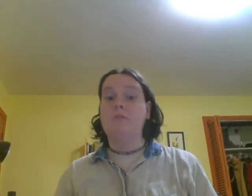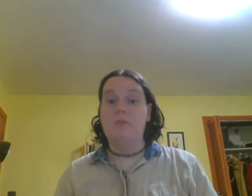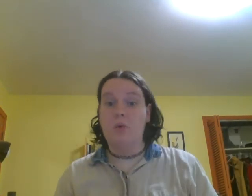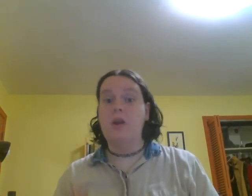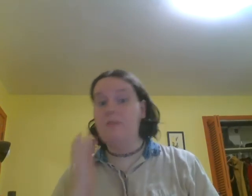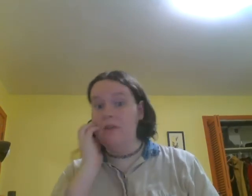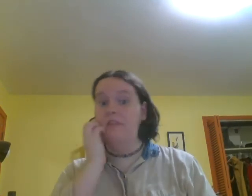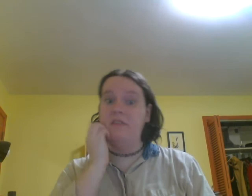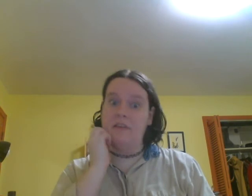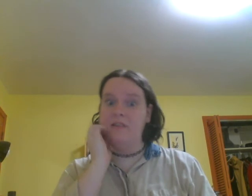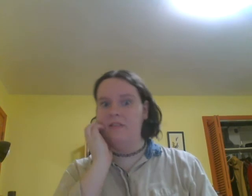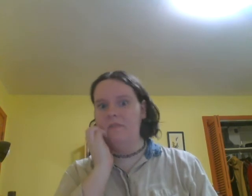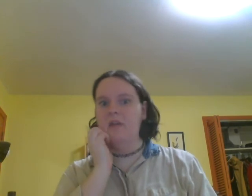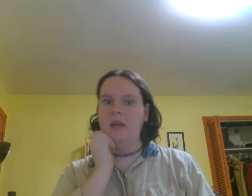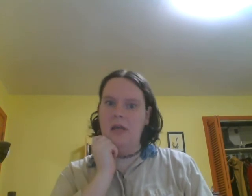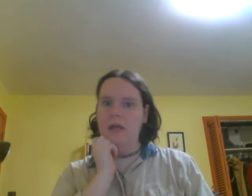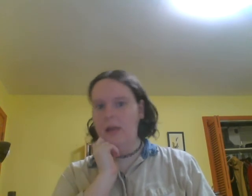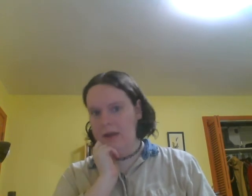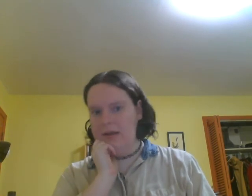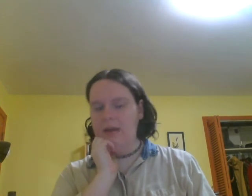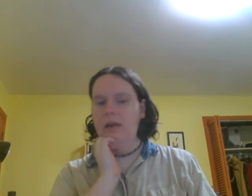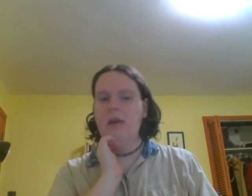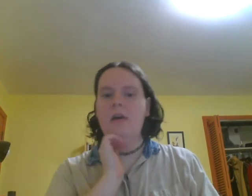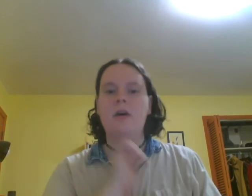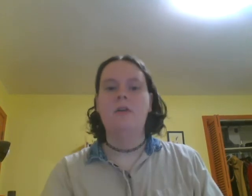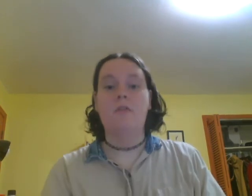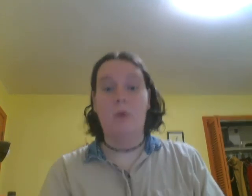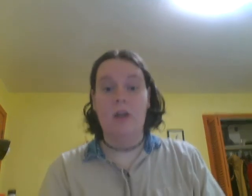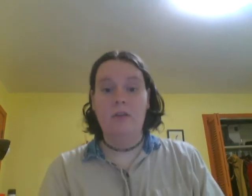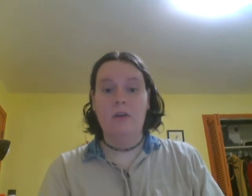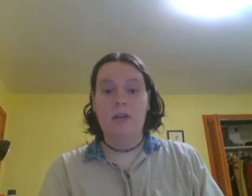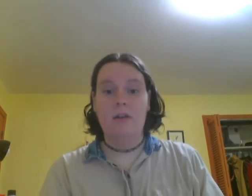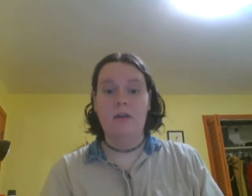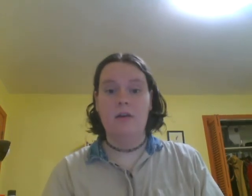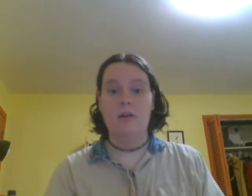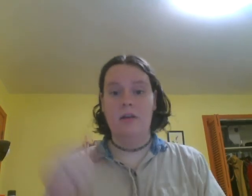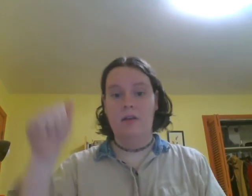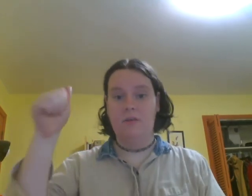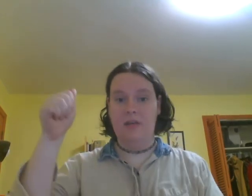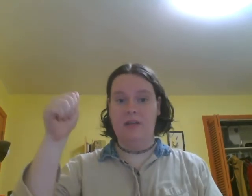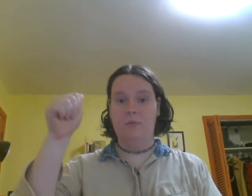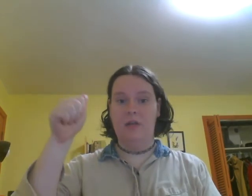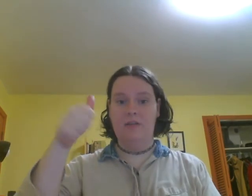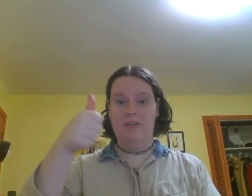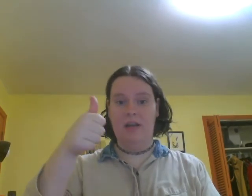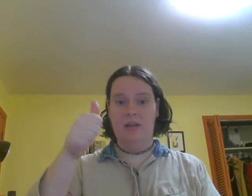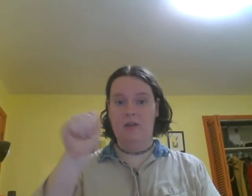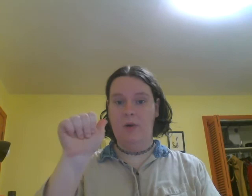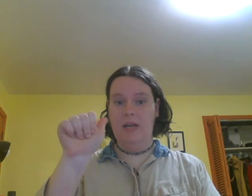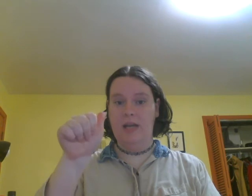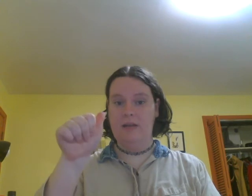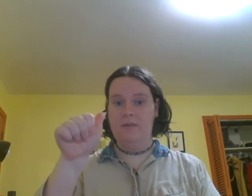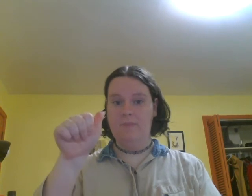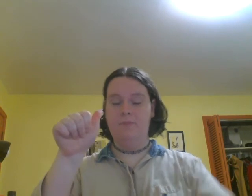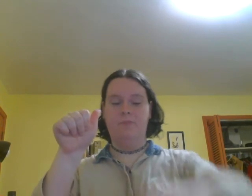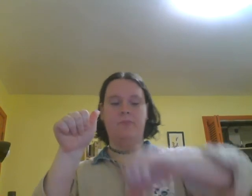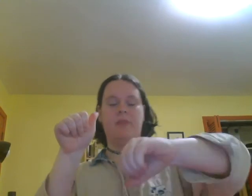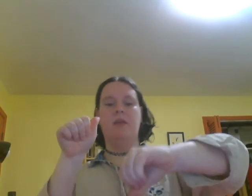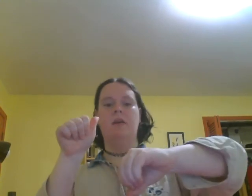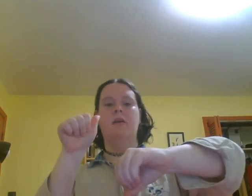40, 50, 60, 70, 80, 90. For 100, you take the one hand,